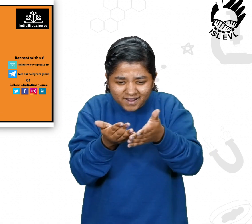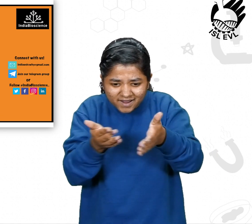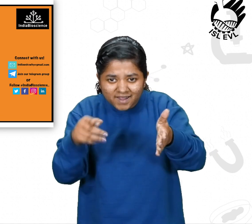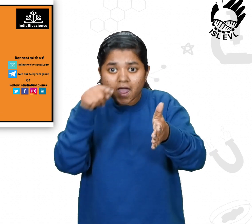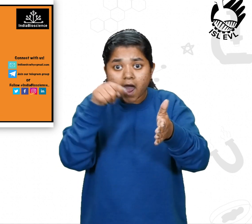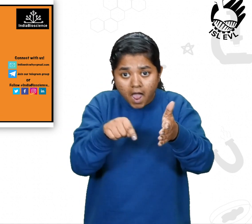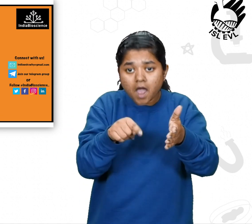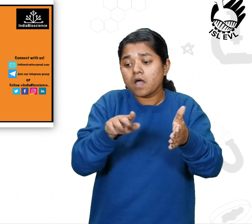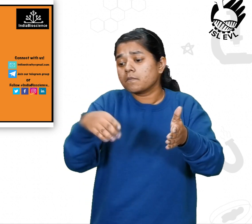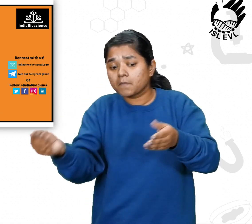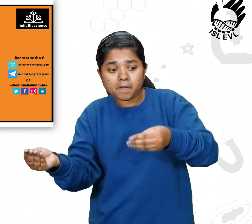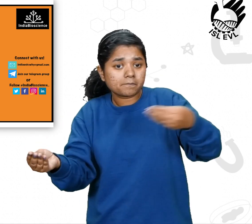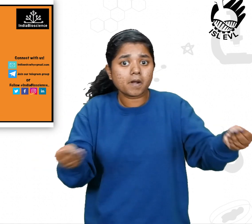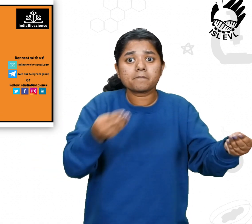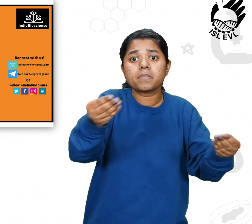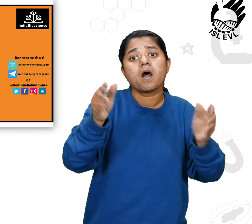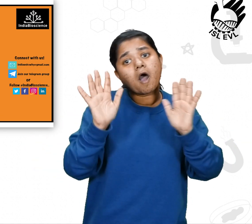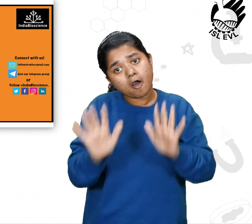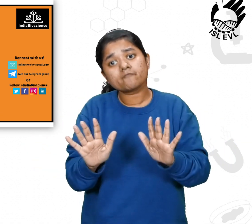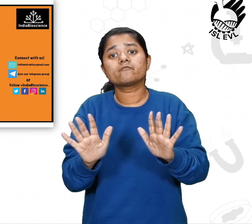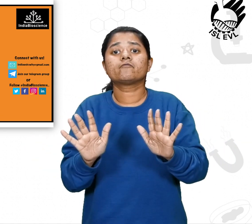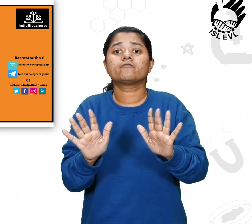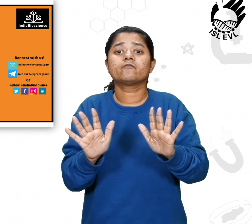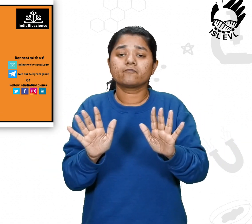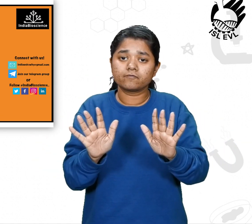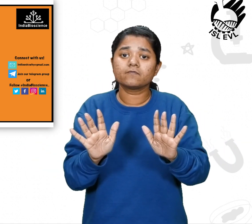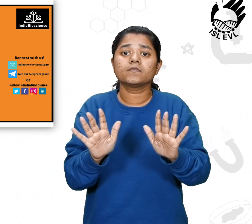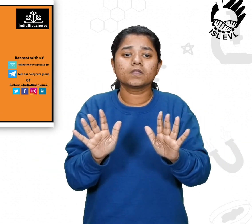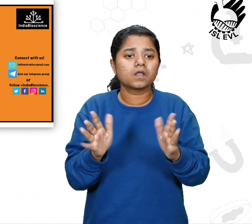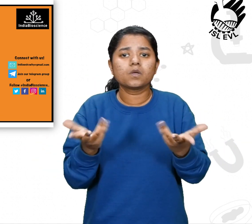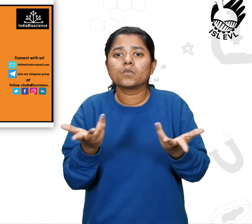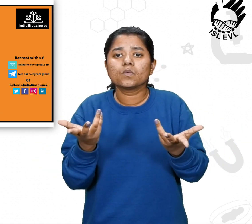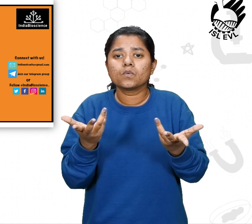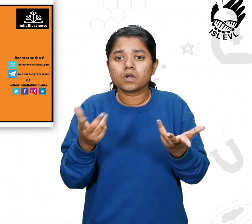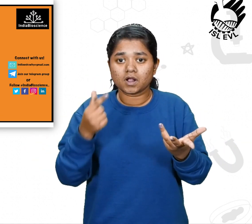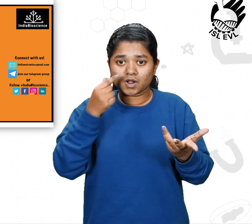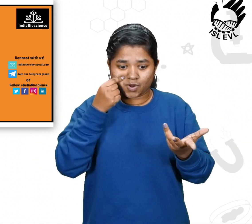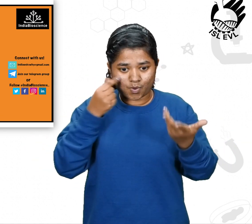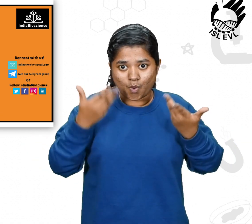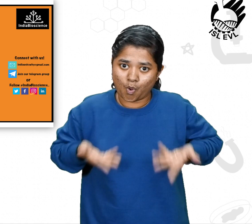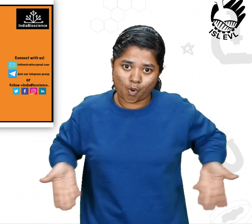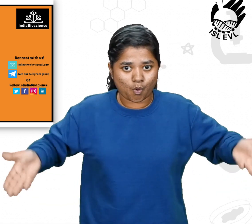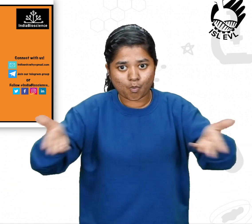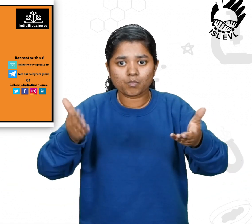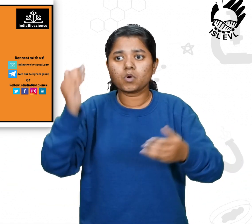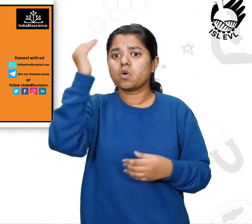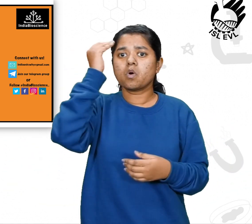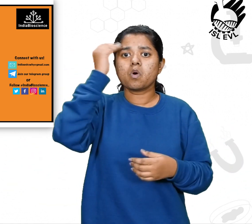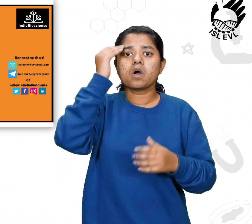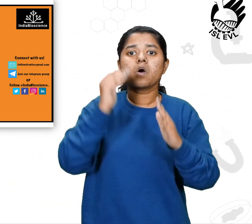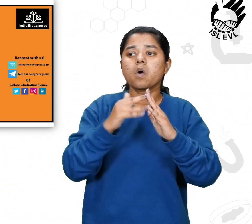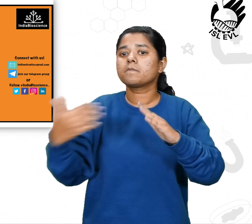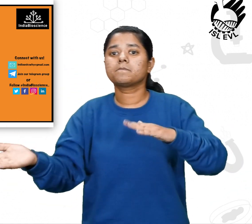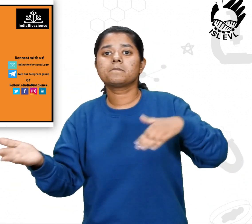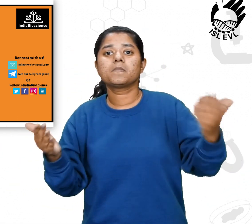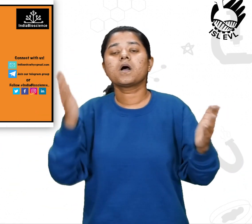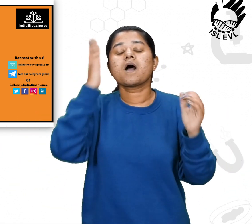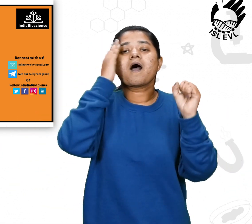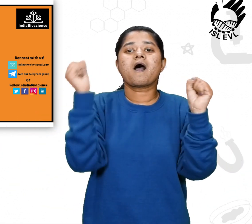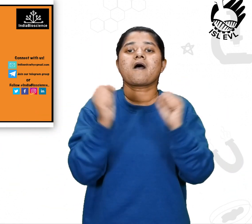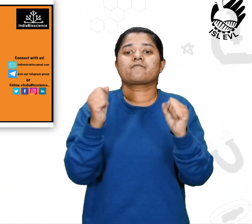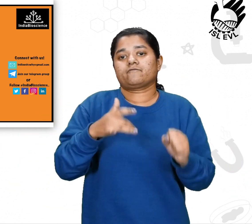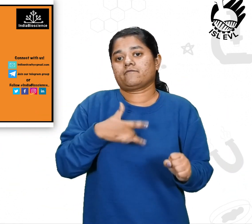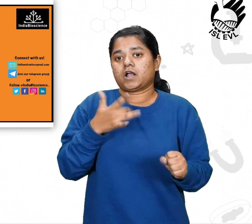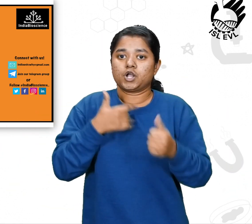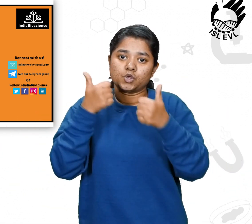safe, birds do the same. Some birds even take a chance to sit on the same tree together. It's because something like the way